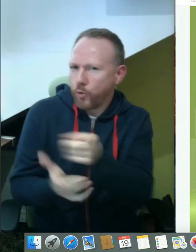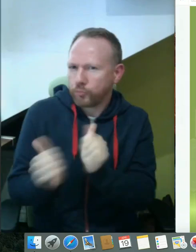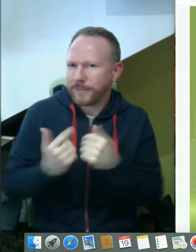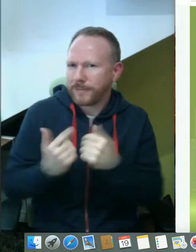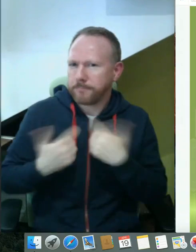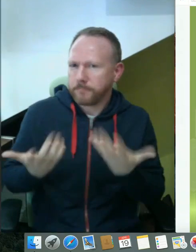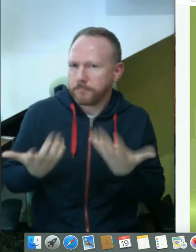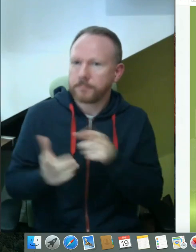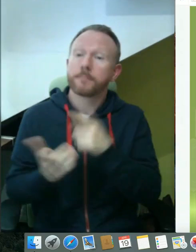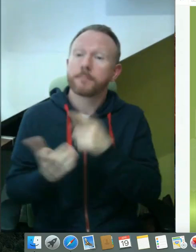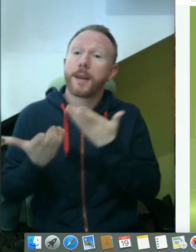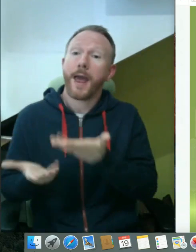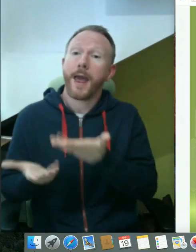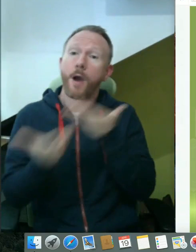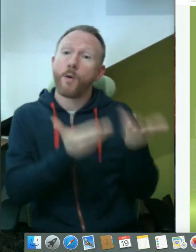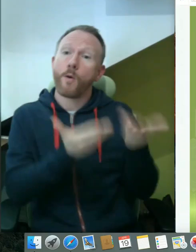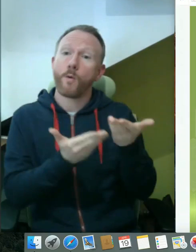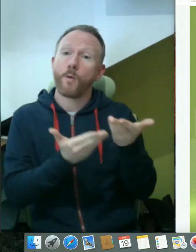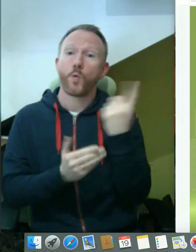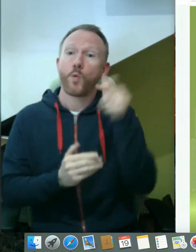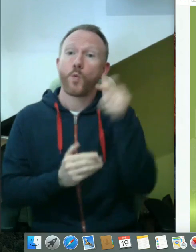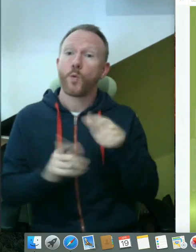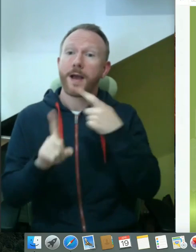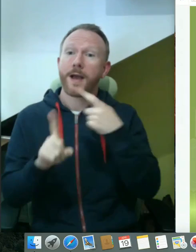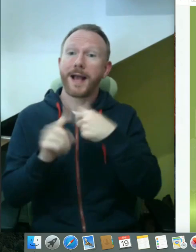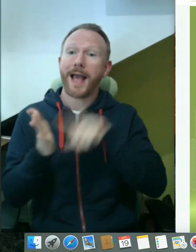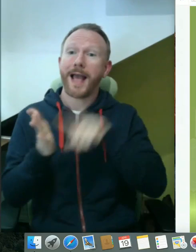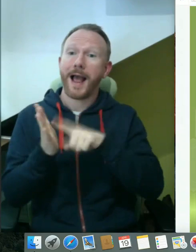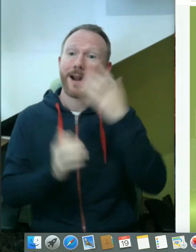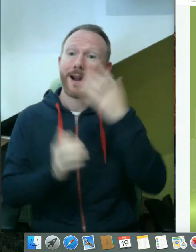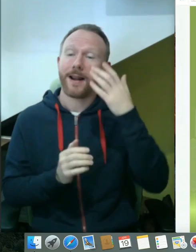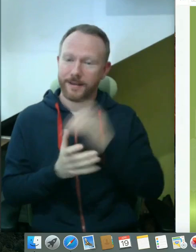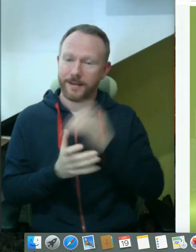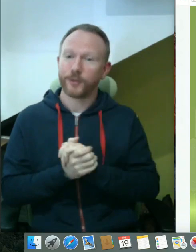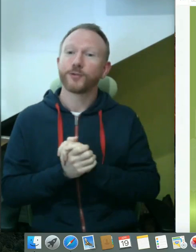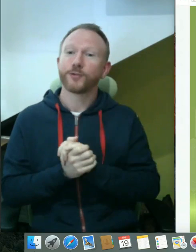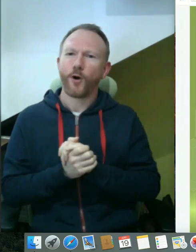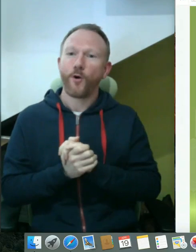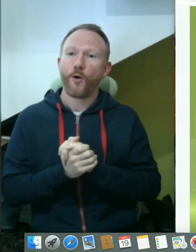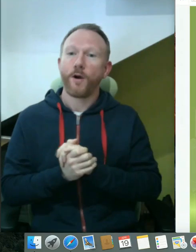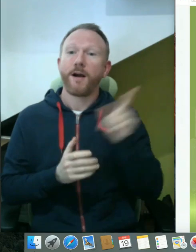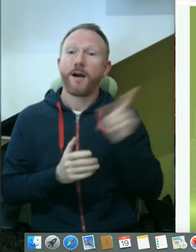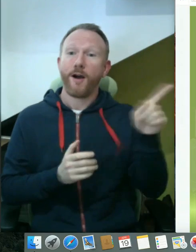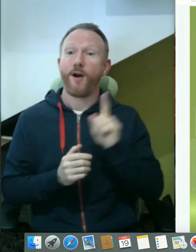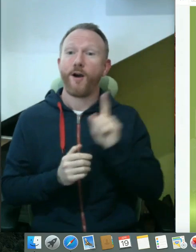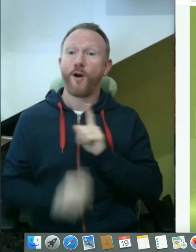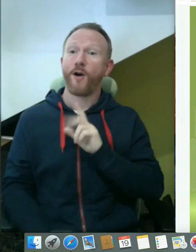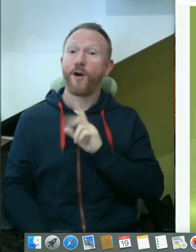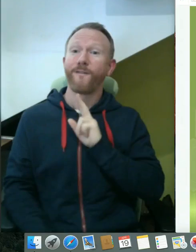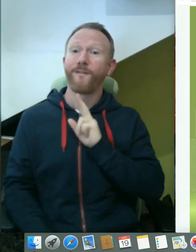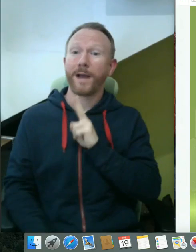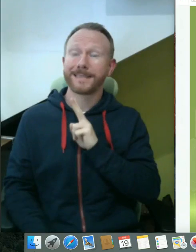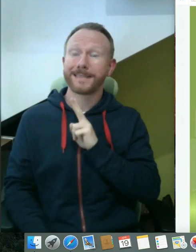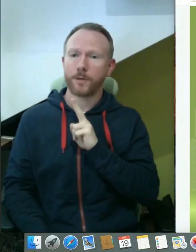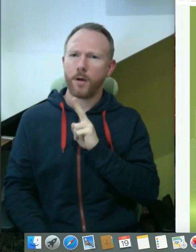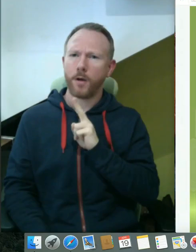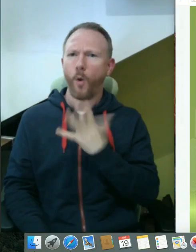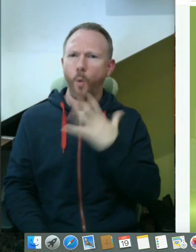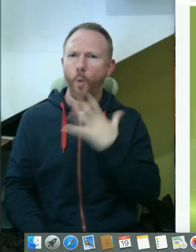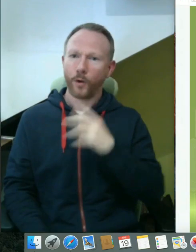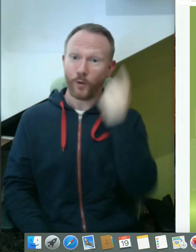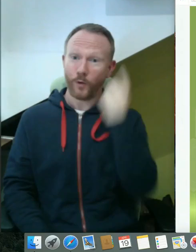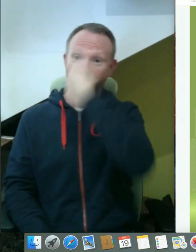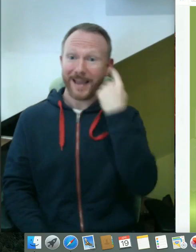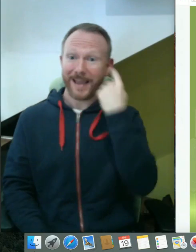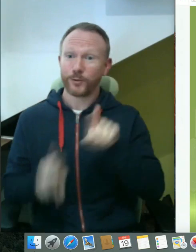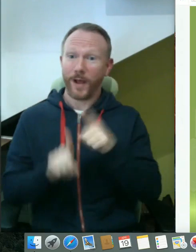Newby, but you don't want to just hear a voice, so it's important that we get to see her too. So Karen, would you like to poke your head